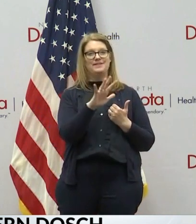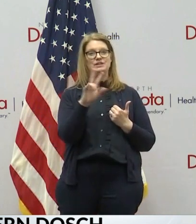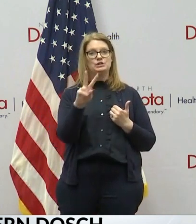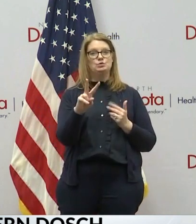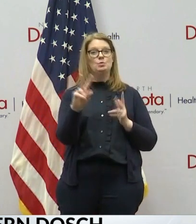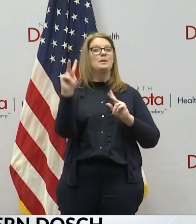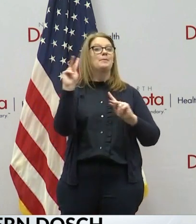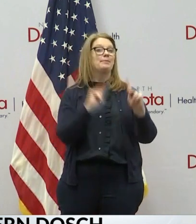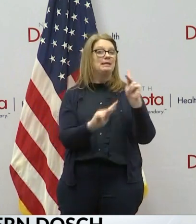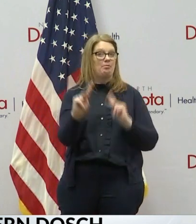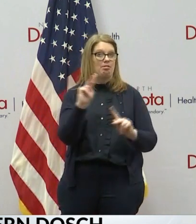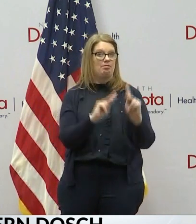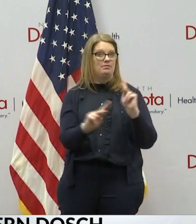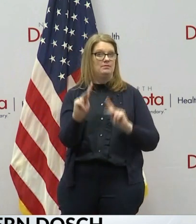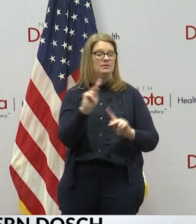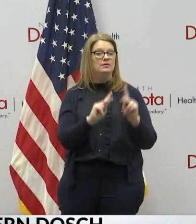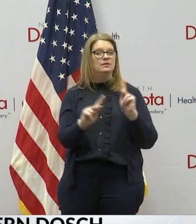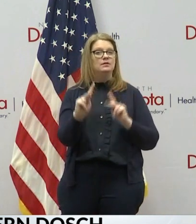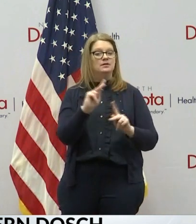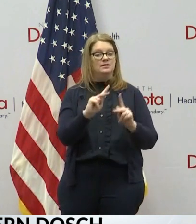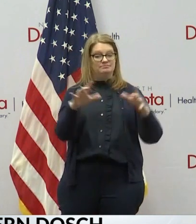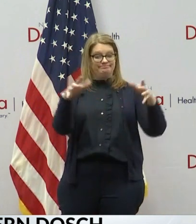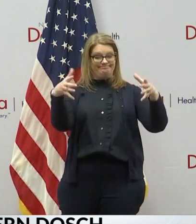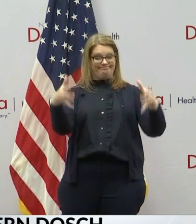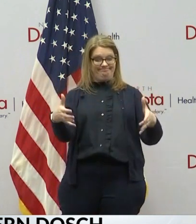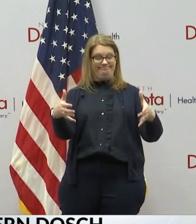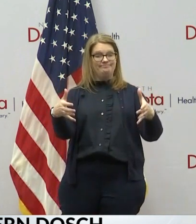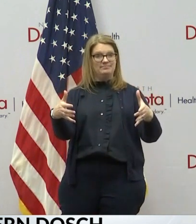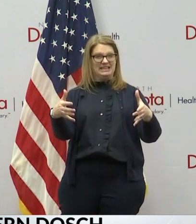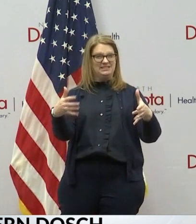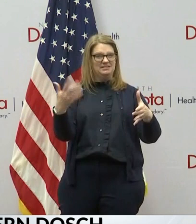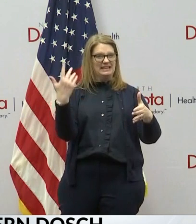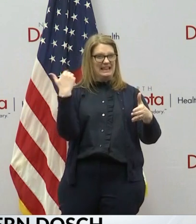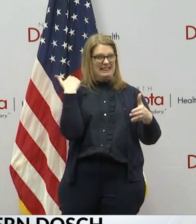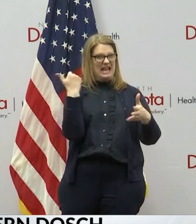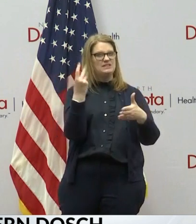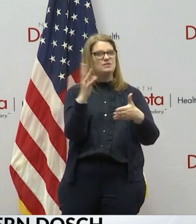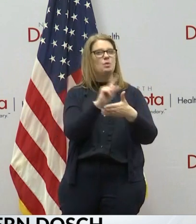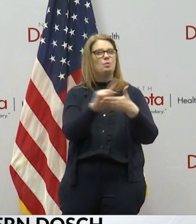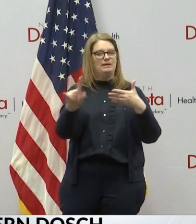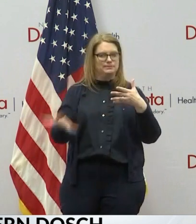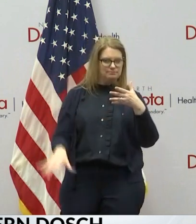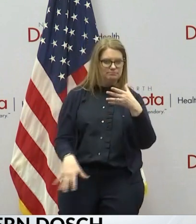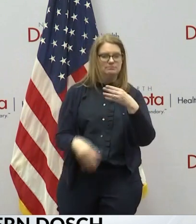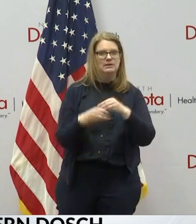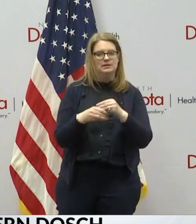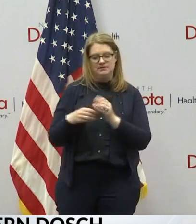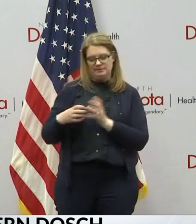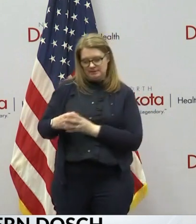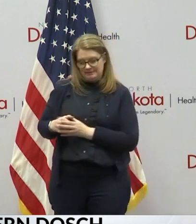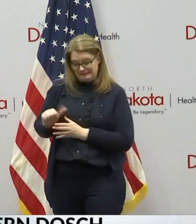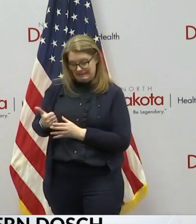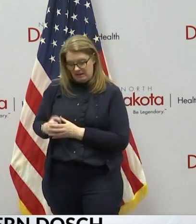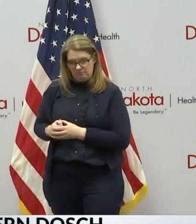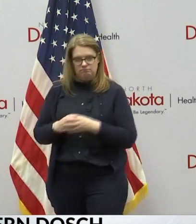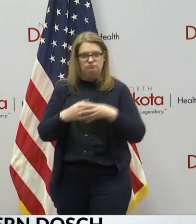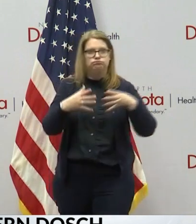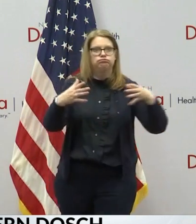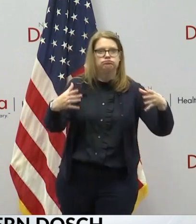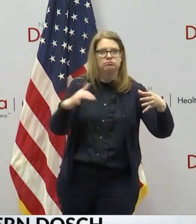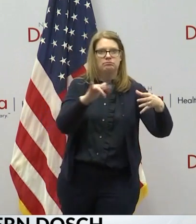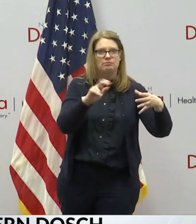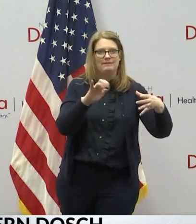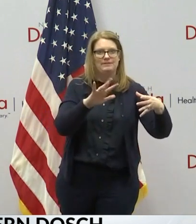352 people, and that staff has been built within the last couple of weeks that are either actively in